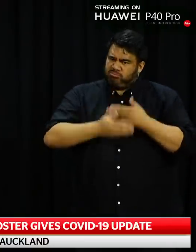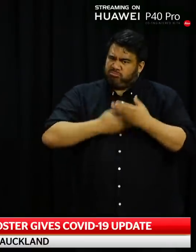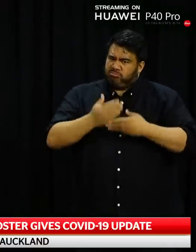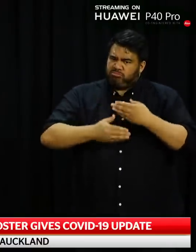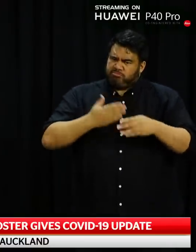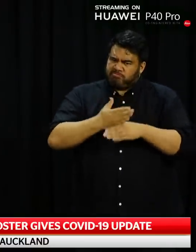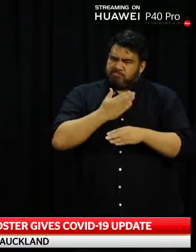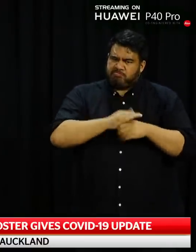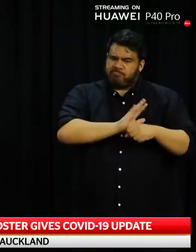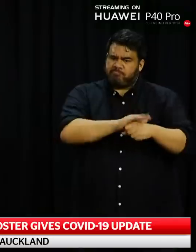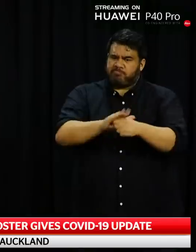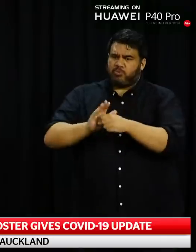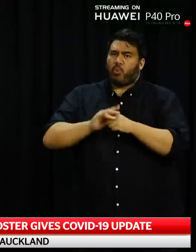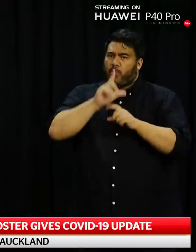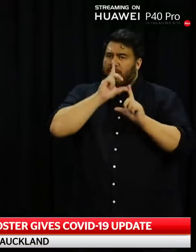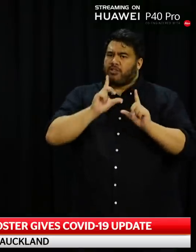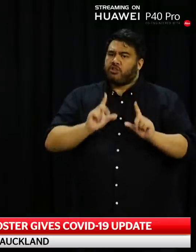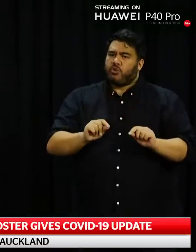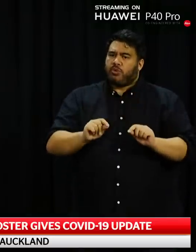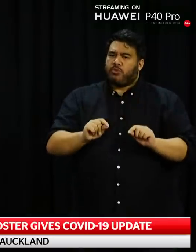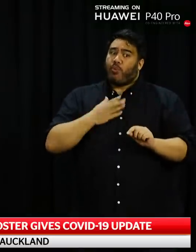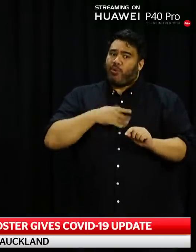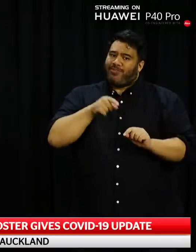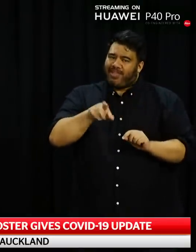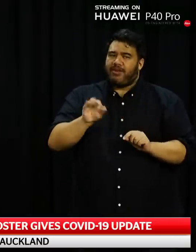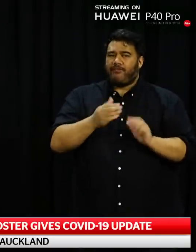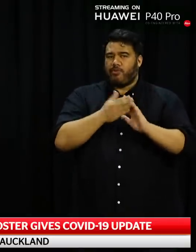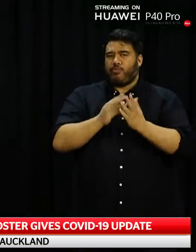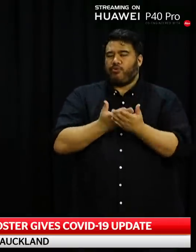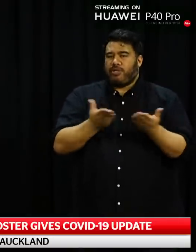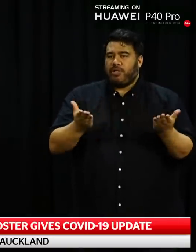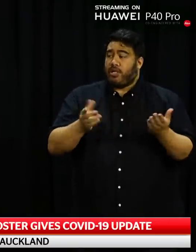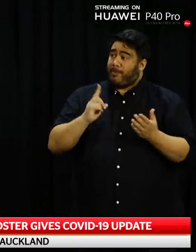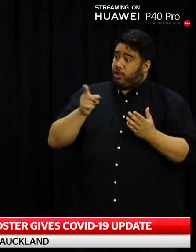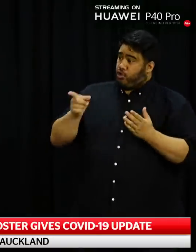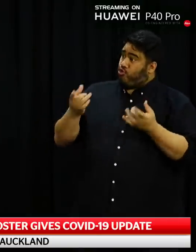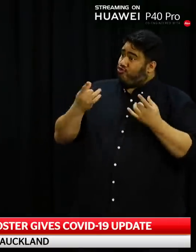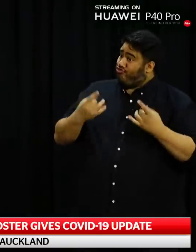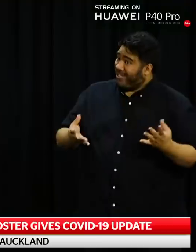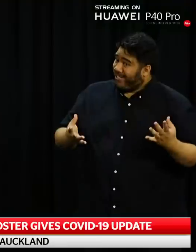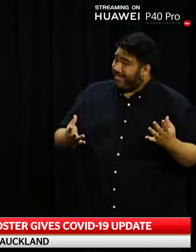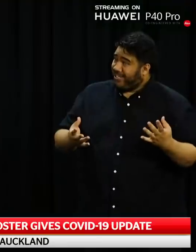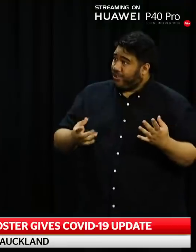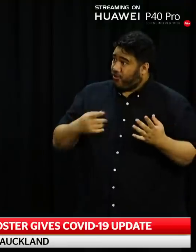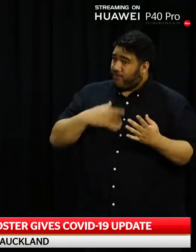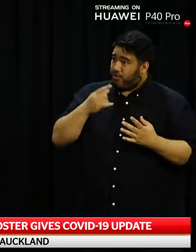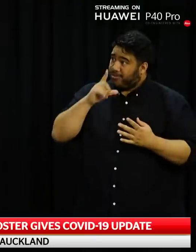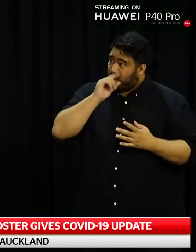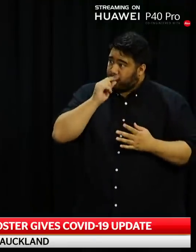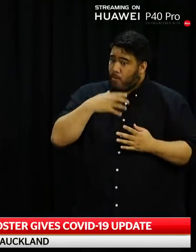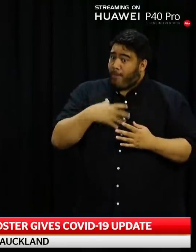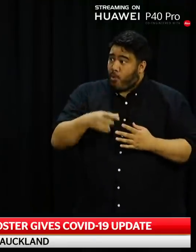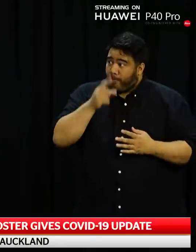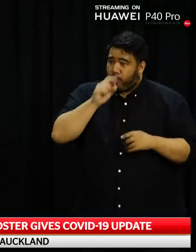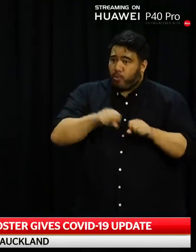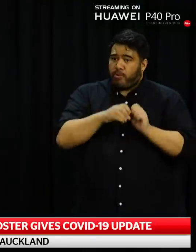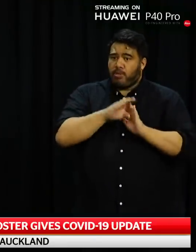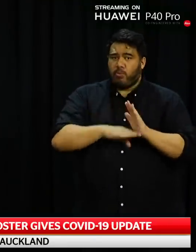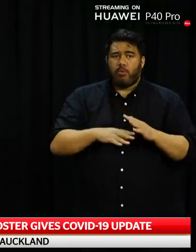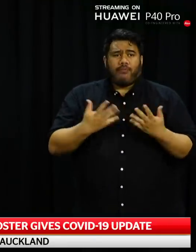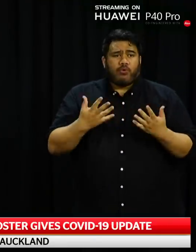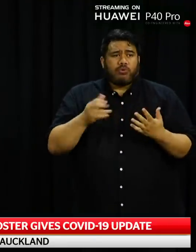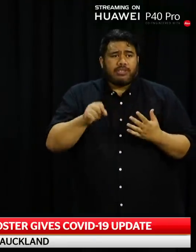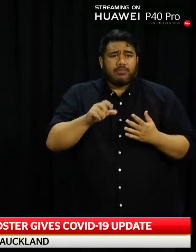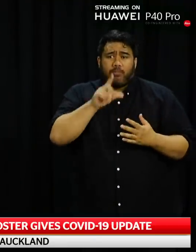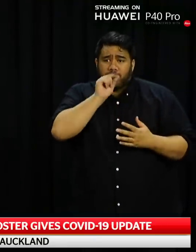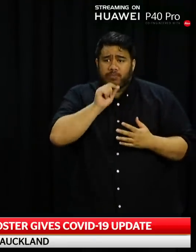it, and that's the kind of response that we're looking for from the community. For it though, do you consider it's a possibility? Of course it's a possibility, and we'll monitor